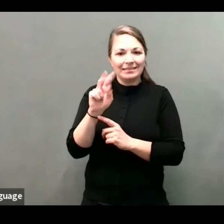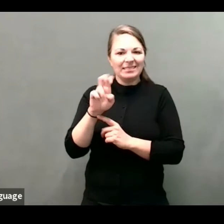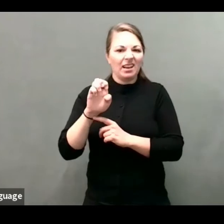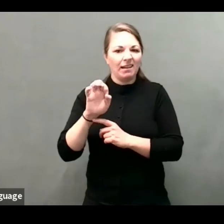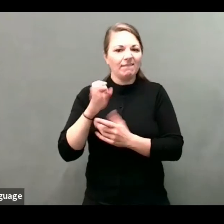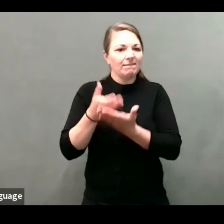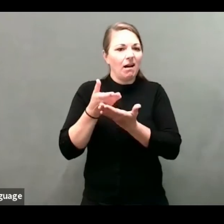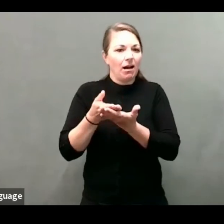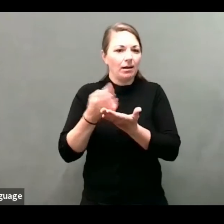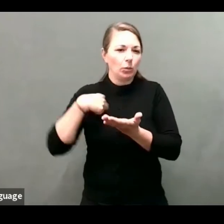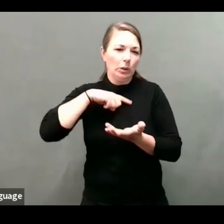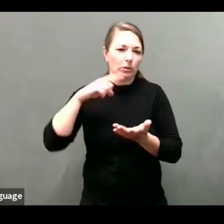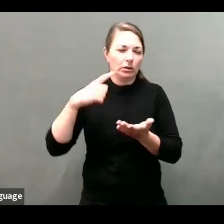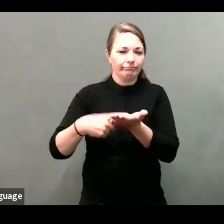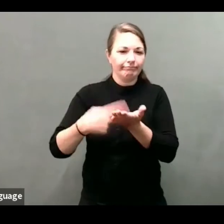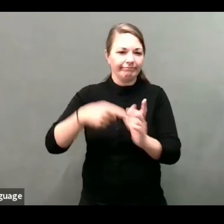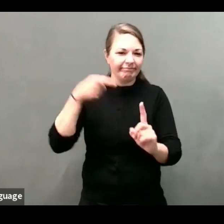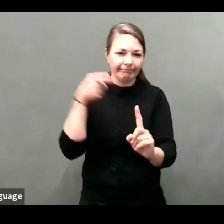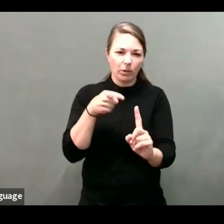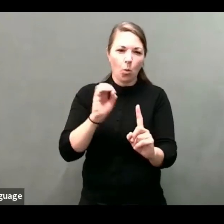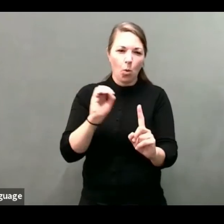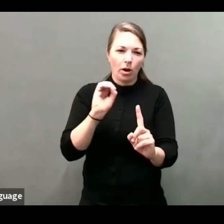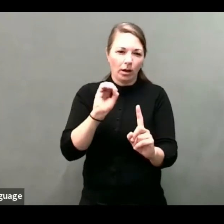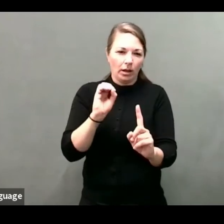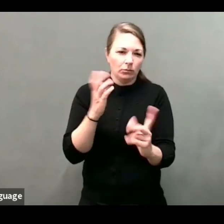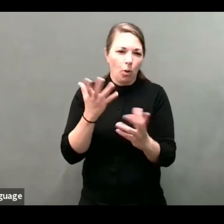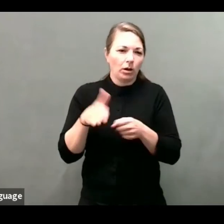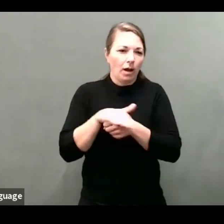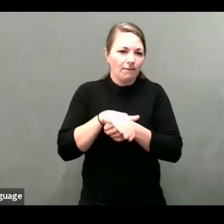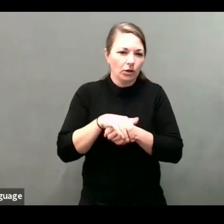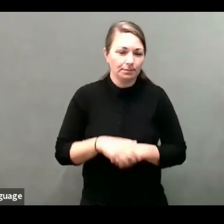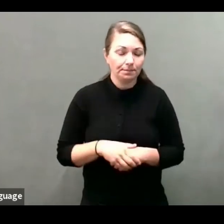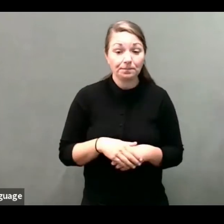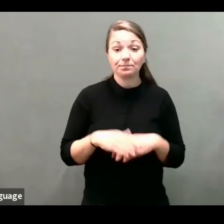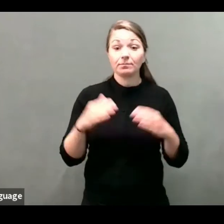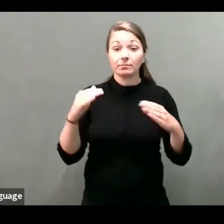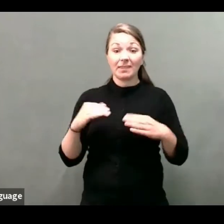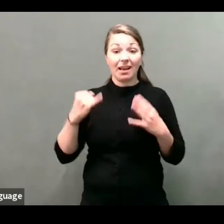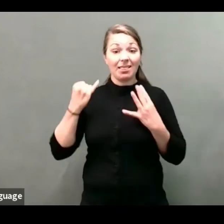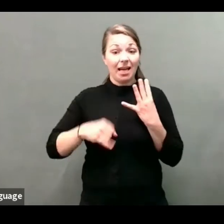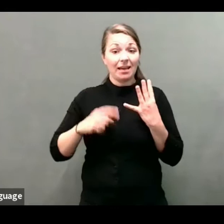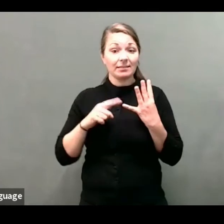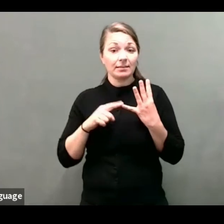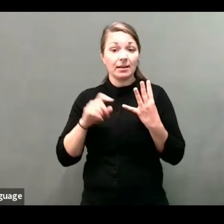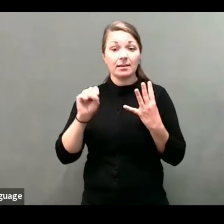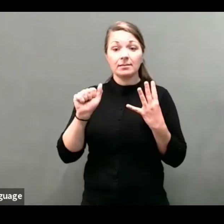fund, specifically covers. And then finally, SAMS Track is